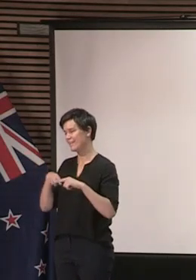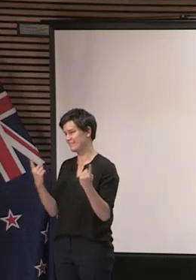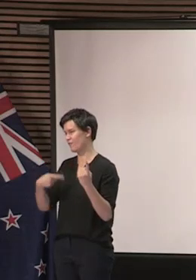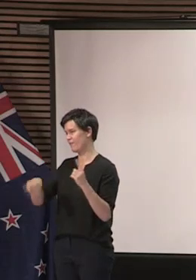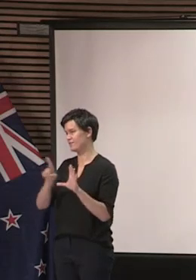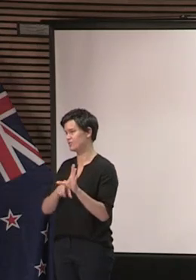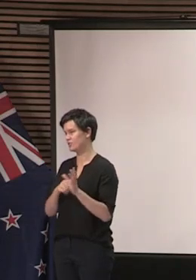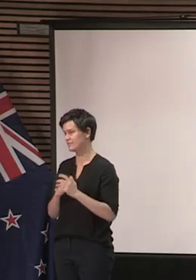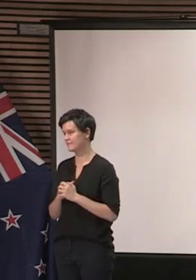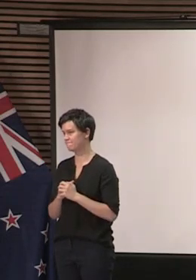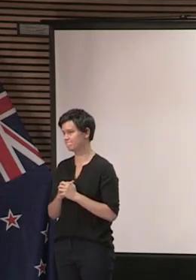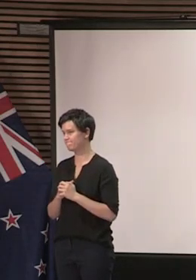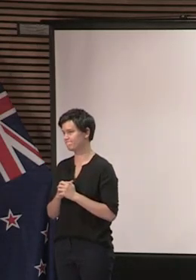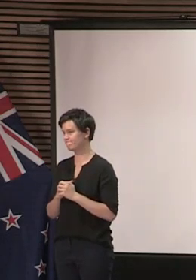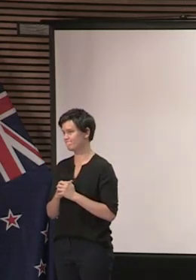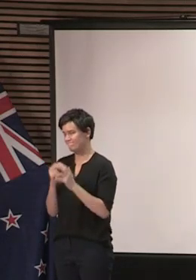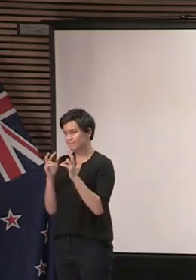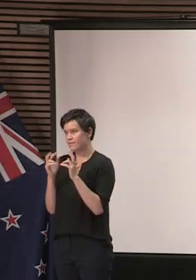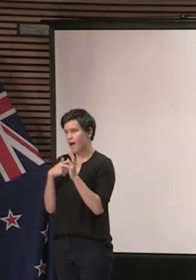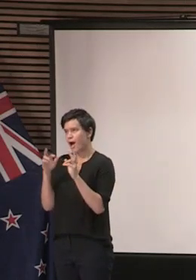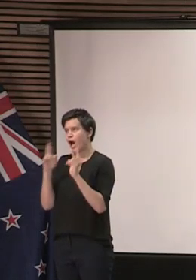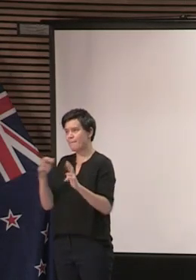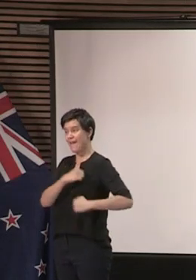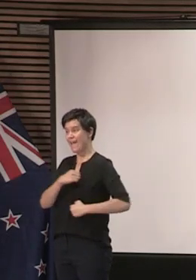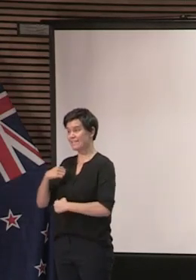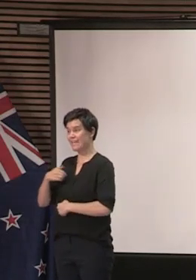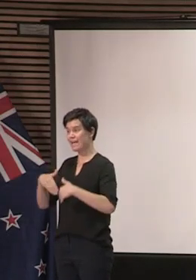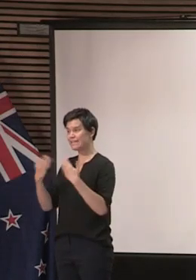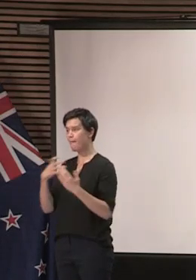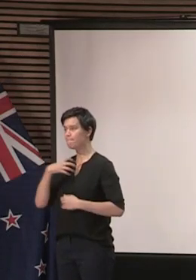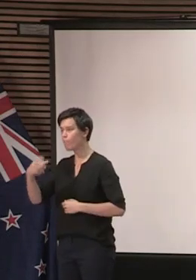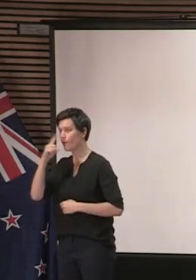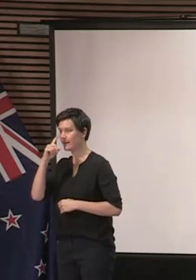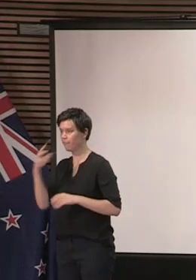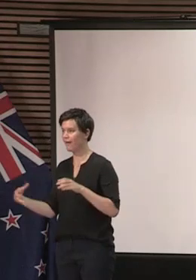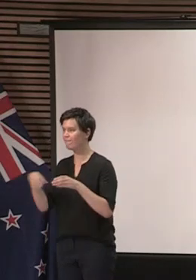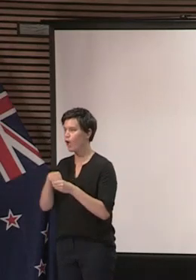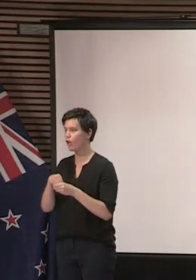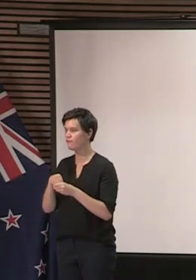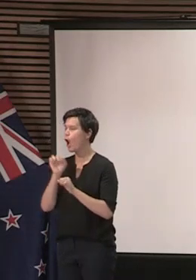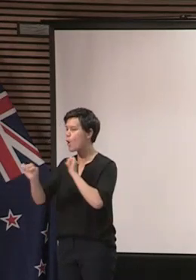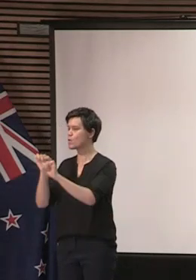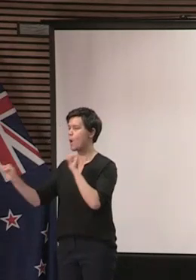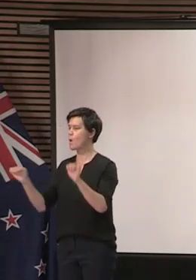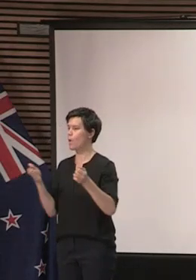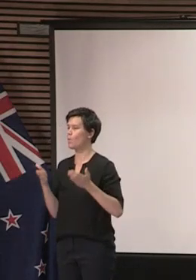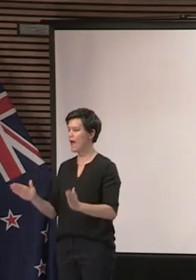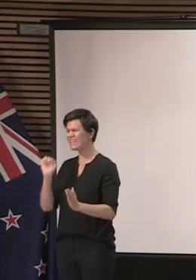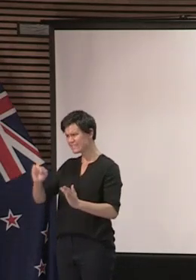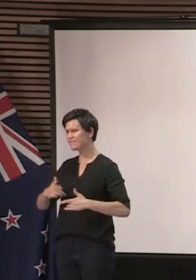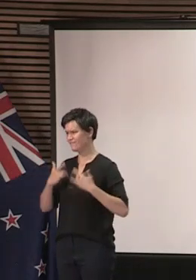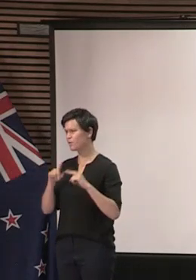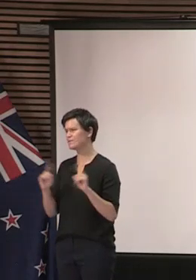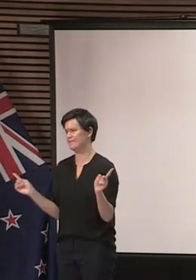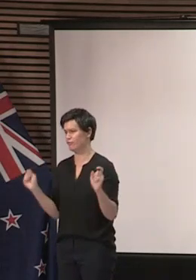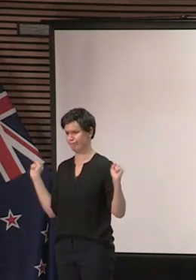I hope that we will see even more participate in their own way because of it. I do think it will have a different feeling, and many